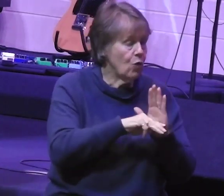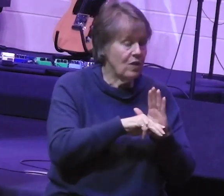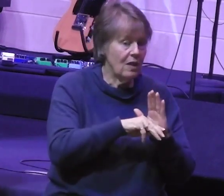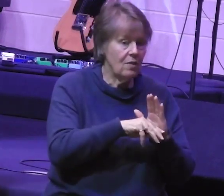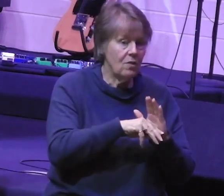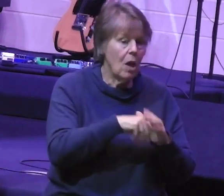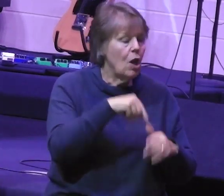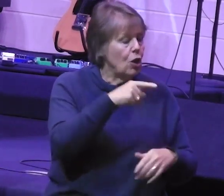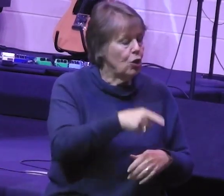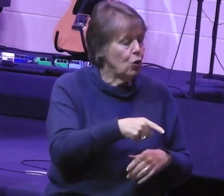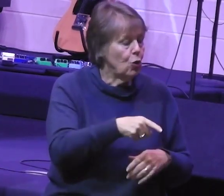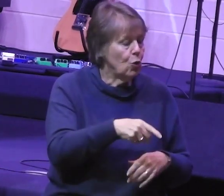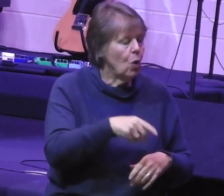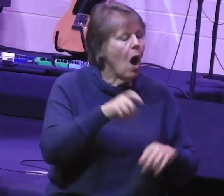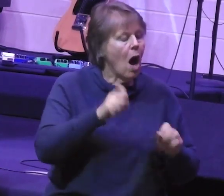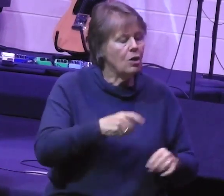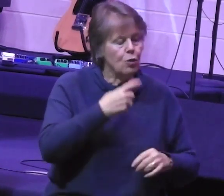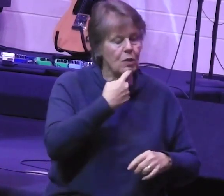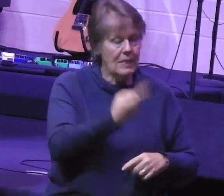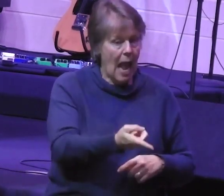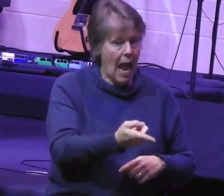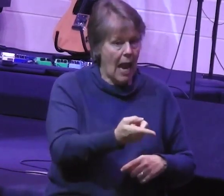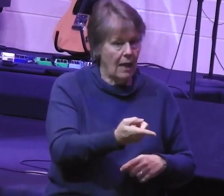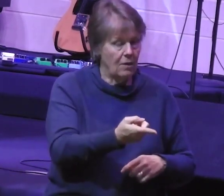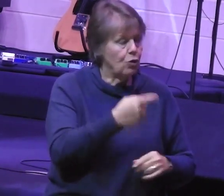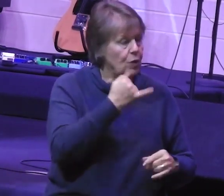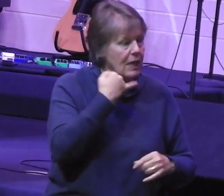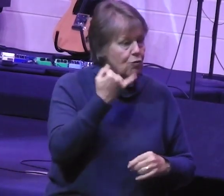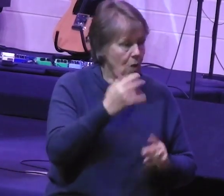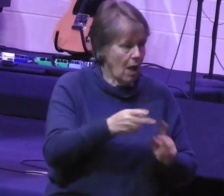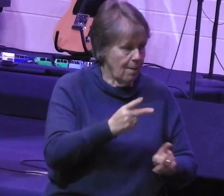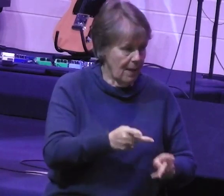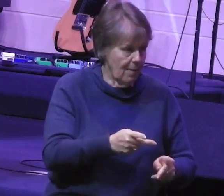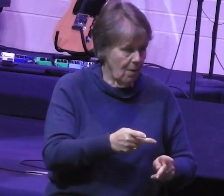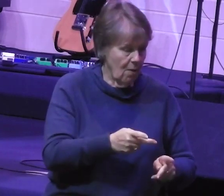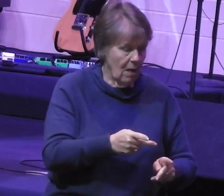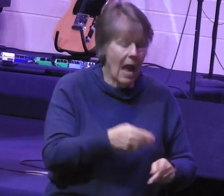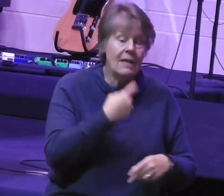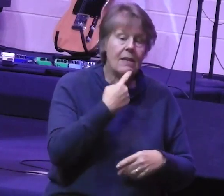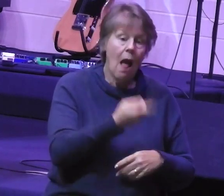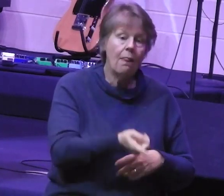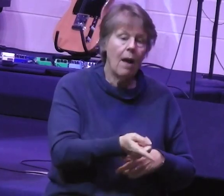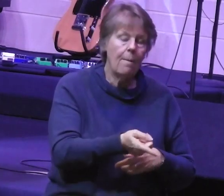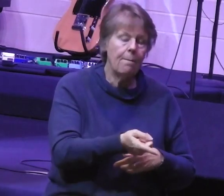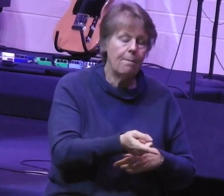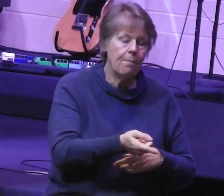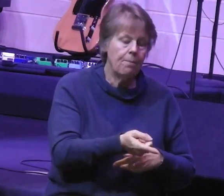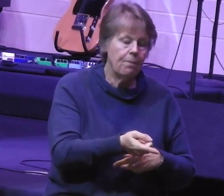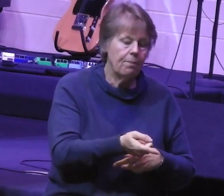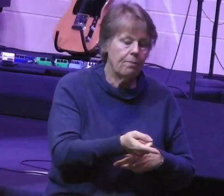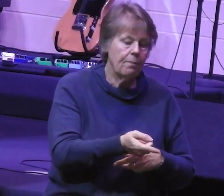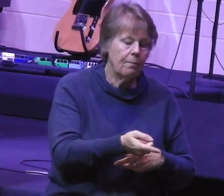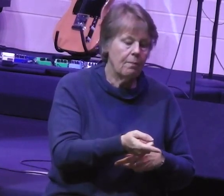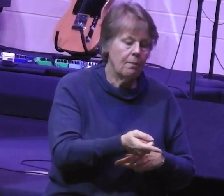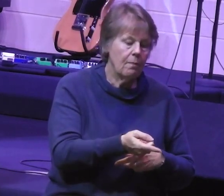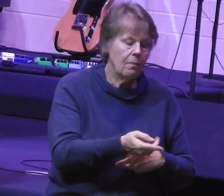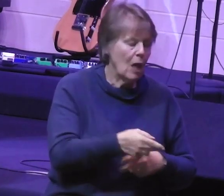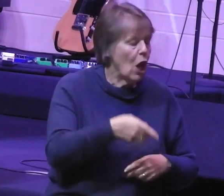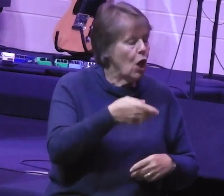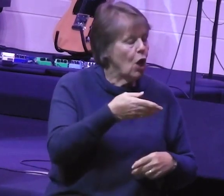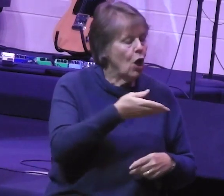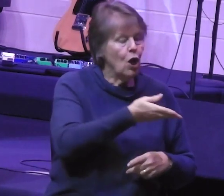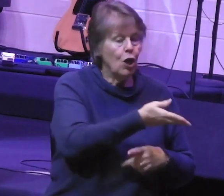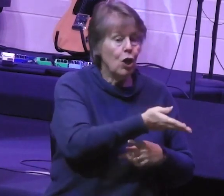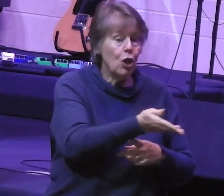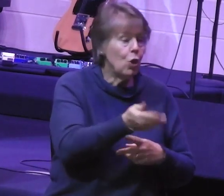are to say to the descendants of Jacob and what you are to tell the people of Israel. You